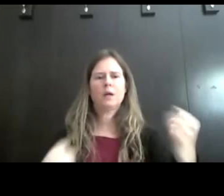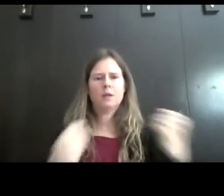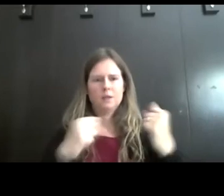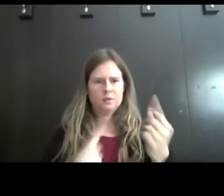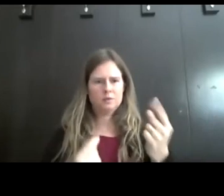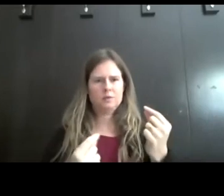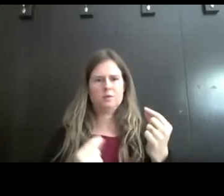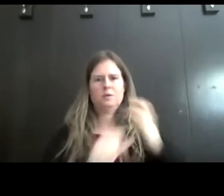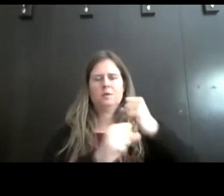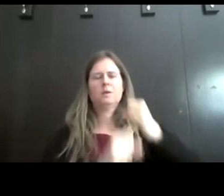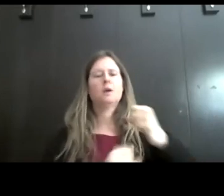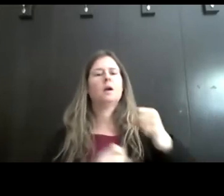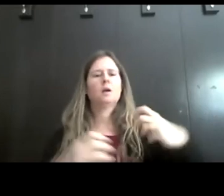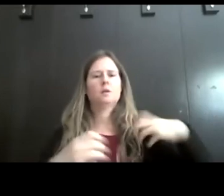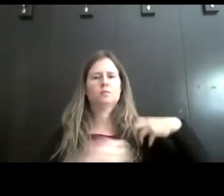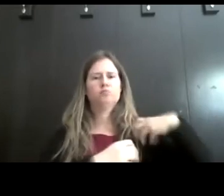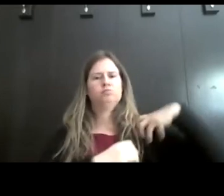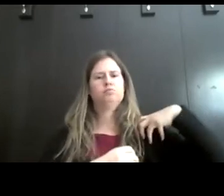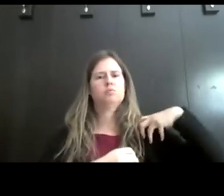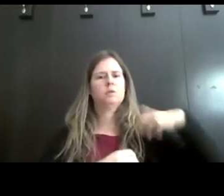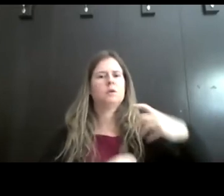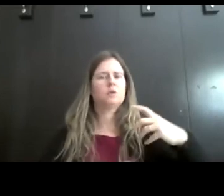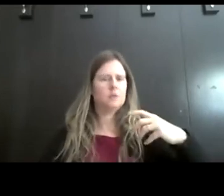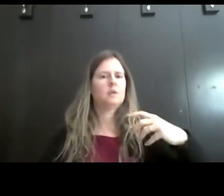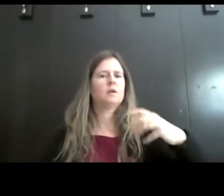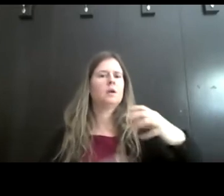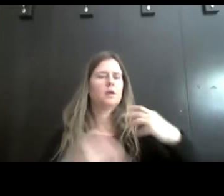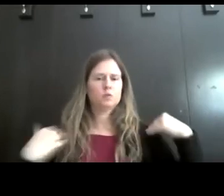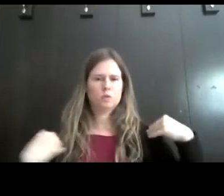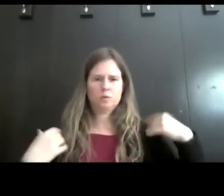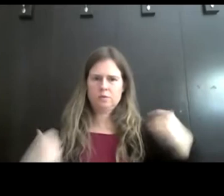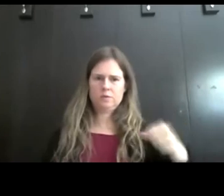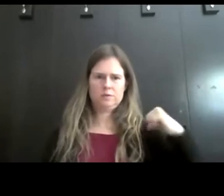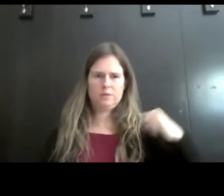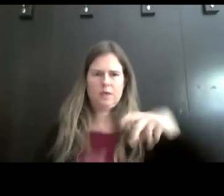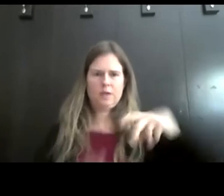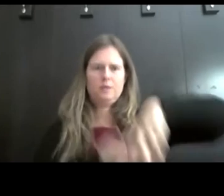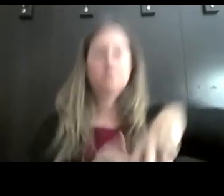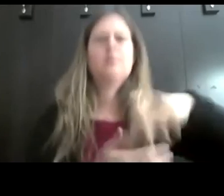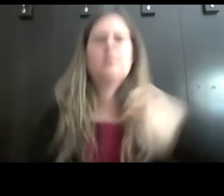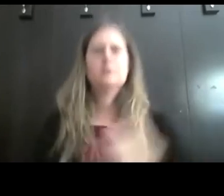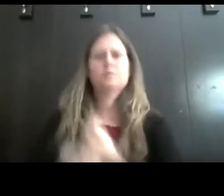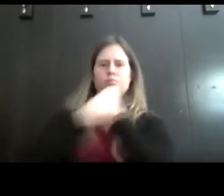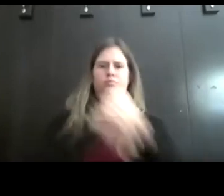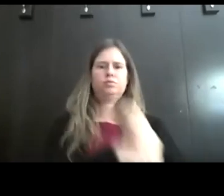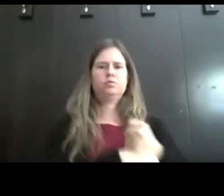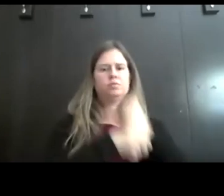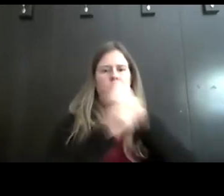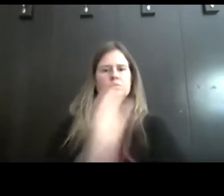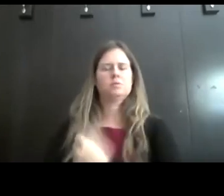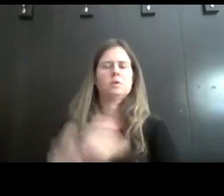which are my shoulders and my back. Because we're on our knees, you don't use your legs or your core that much, but a little